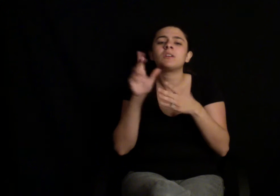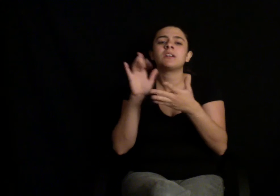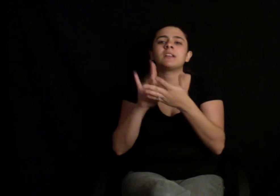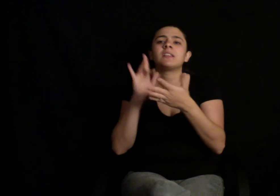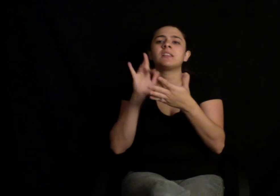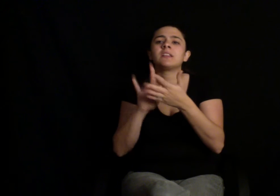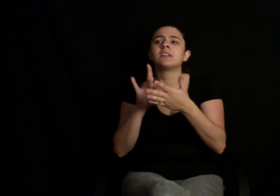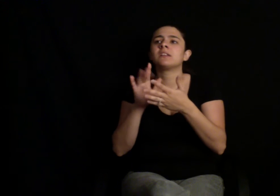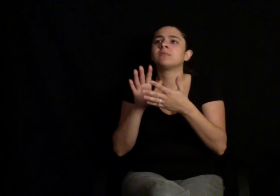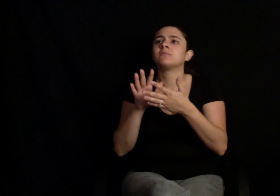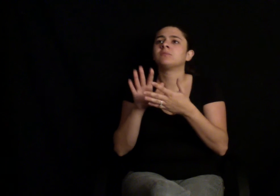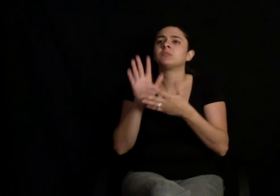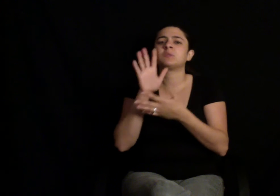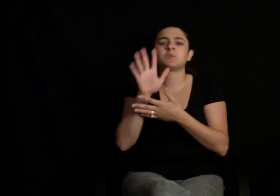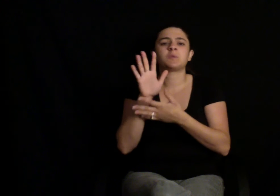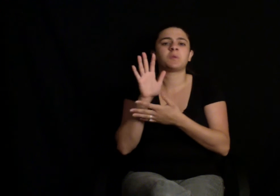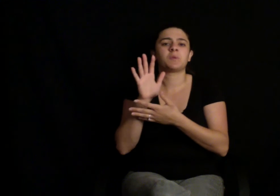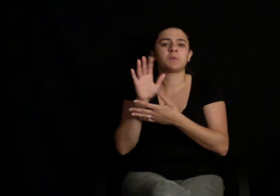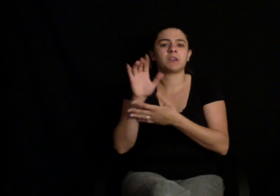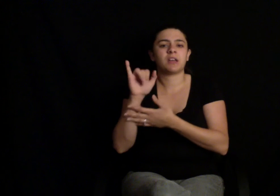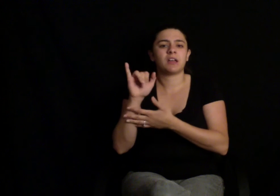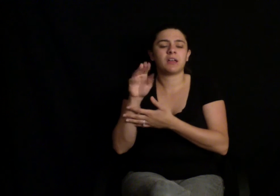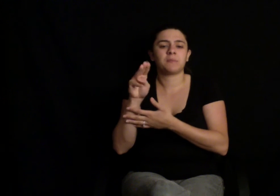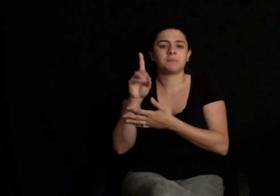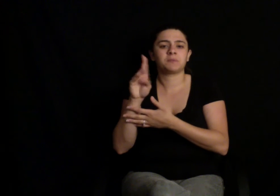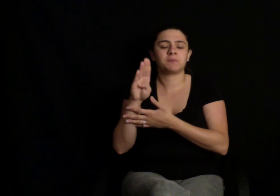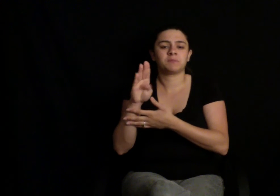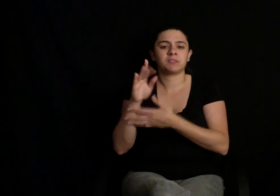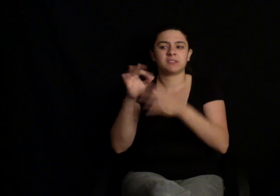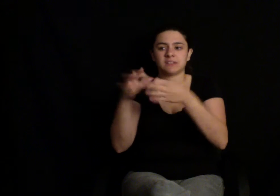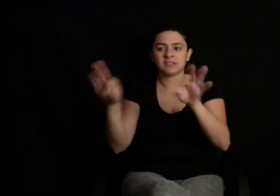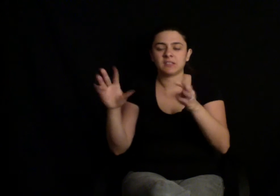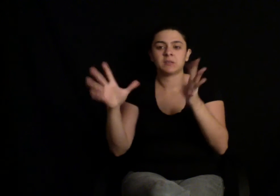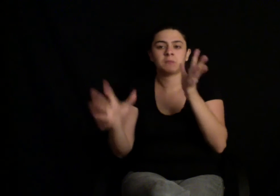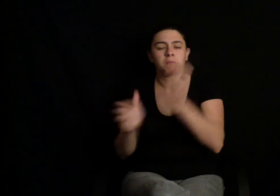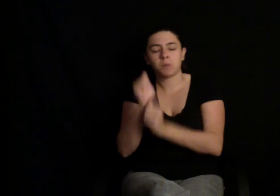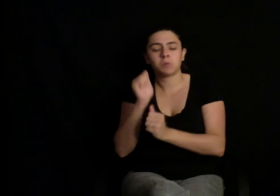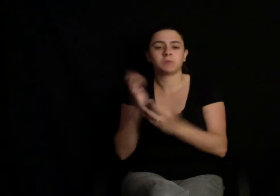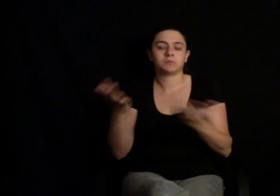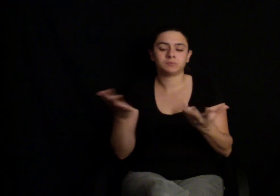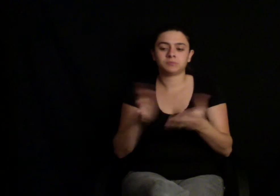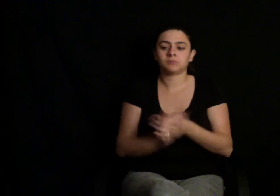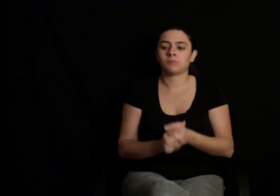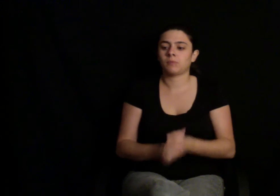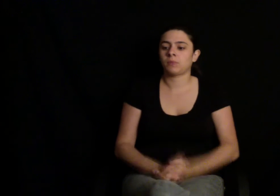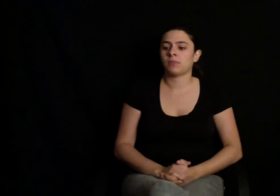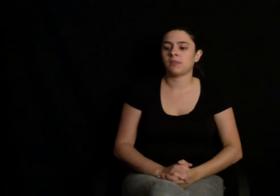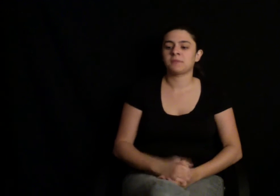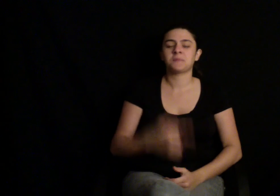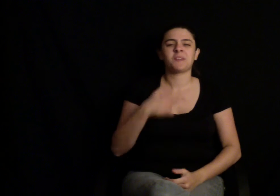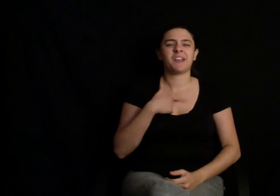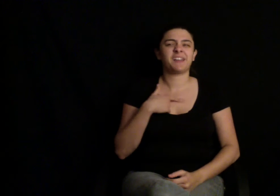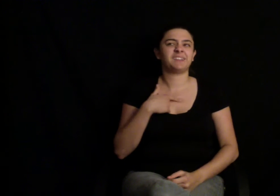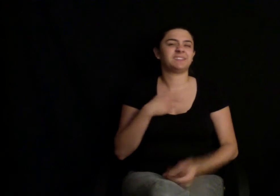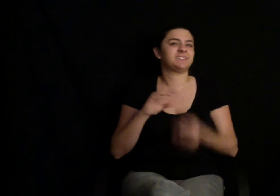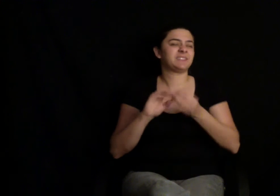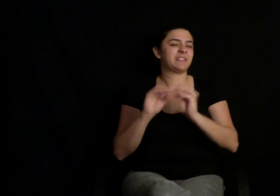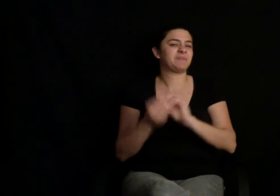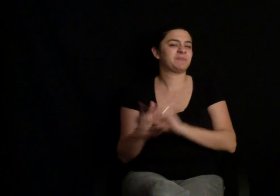Jack Reacher, and then like a few other people, Robert Duvall, Rosamund Pike, and then Alexander Rhodes, the suspicious onlooker,